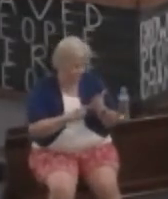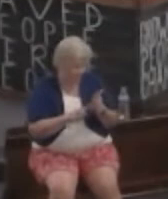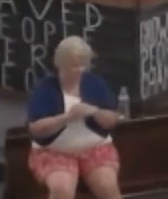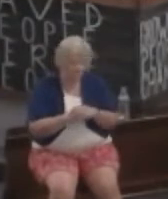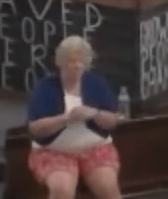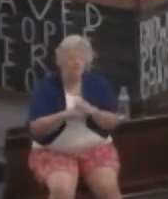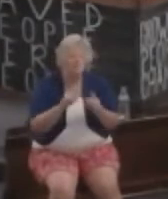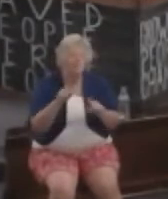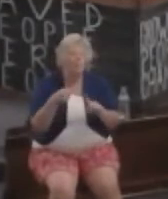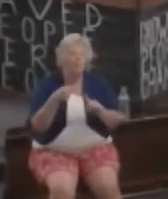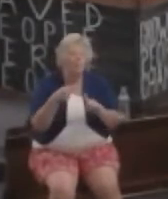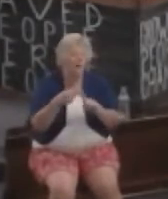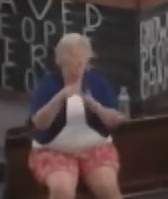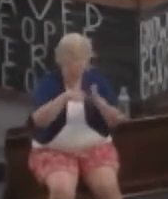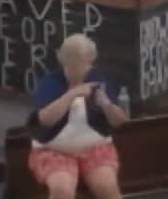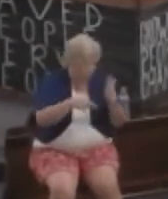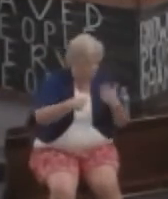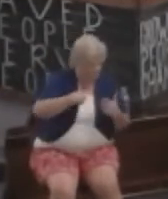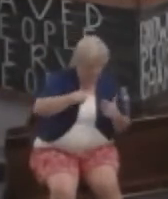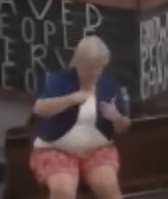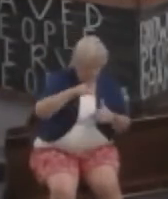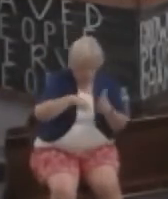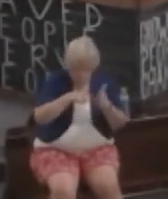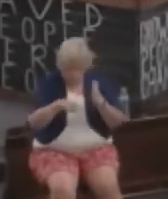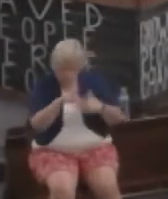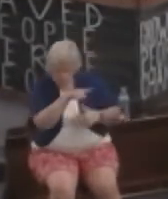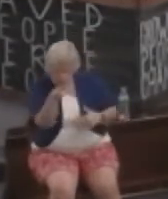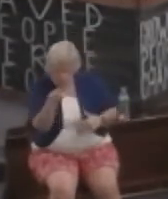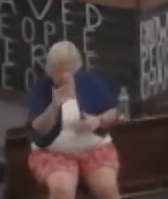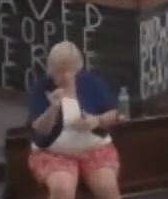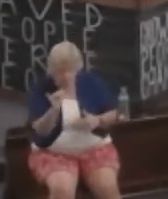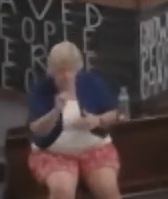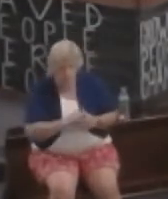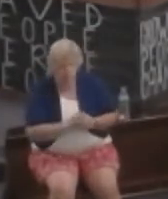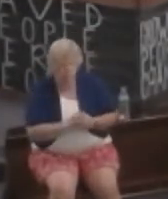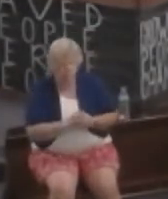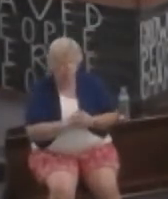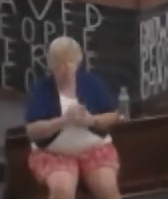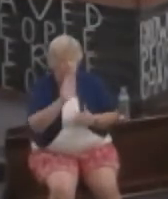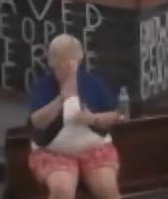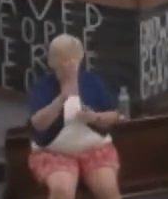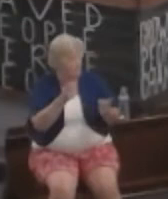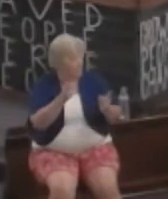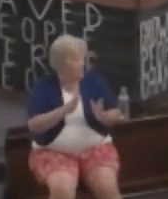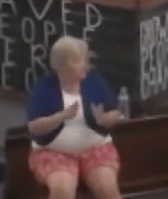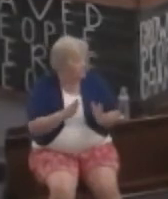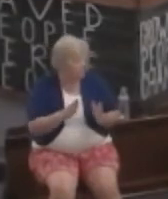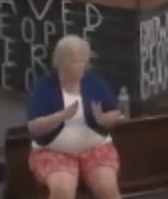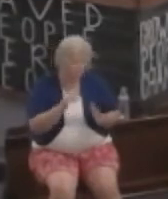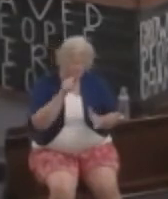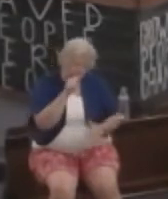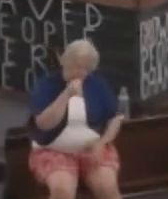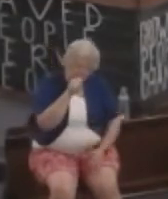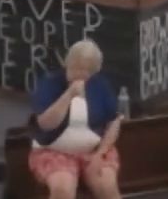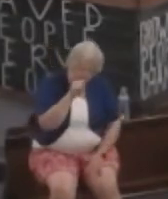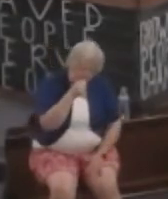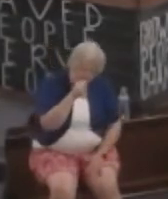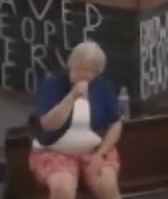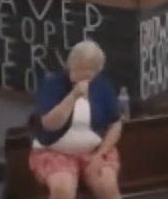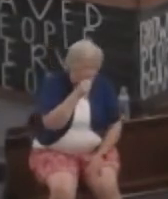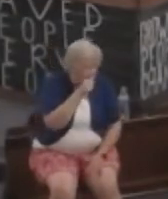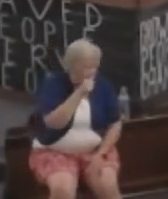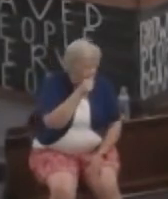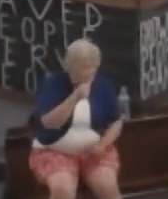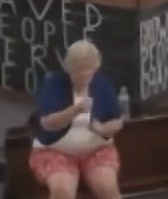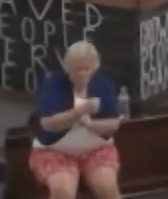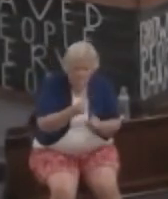also. You are a servant. And your master was persecuted and suffered. So how can